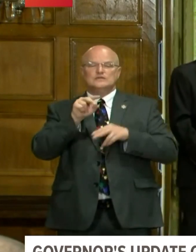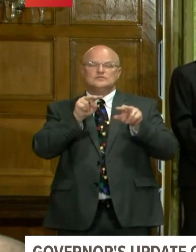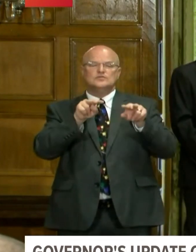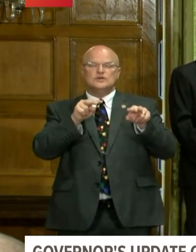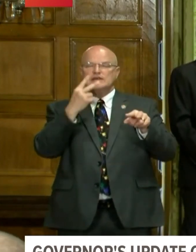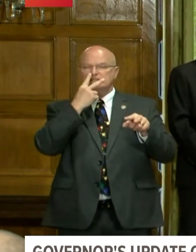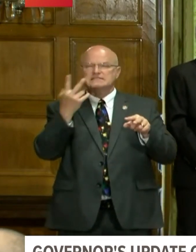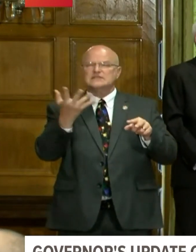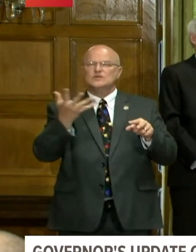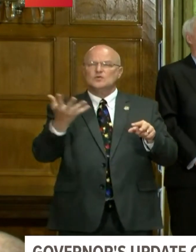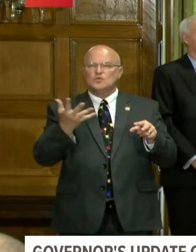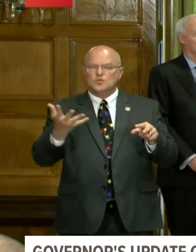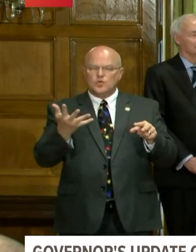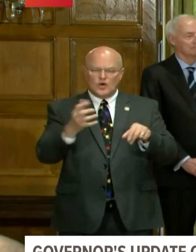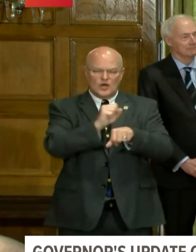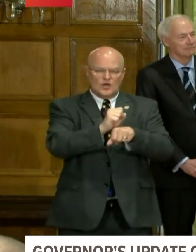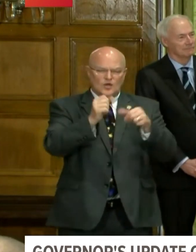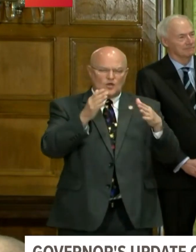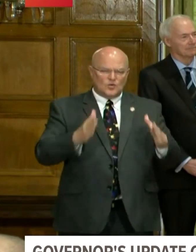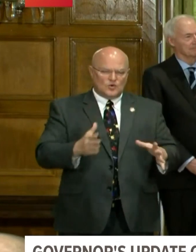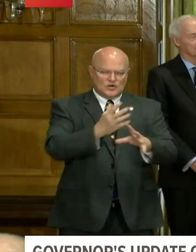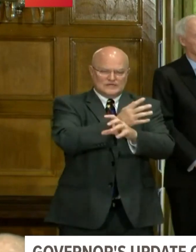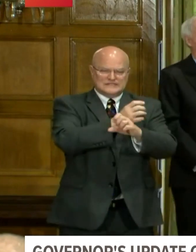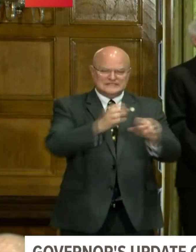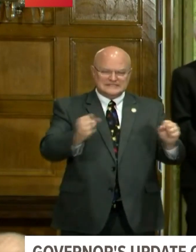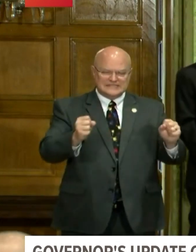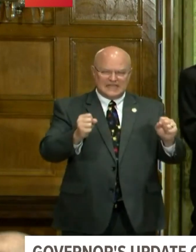to see what sort of worker safety